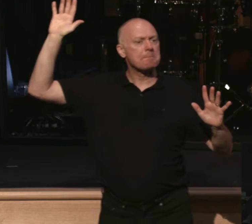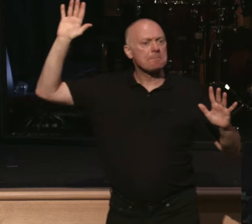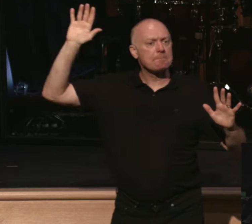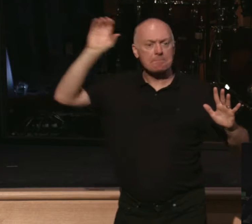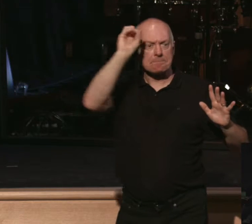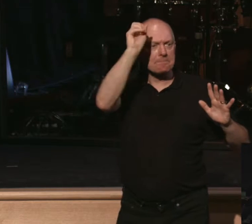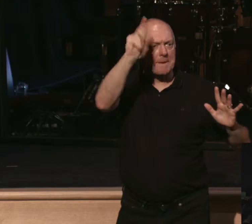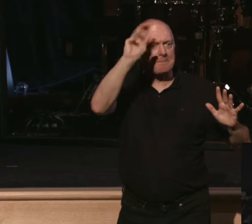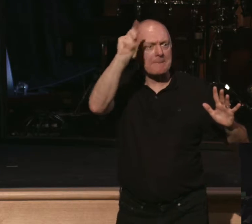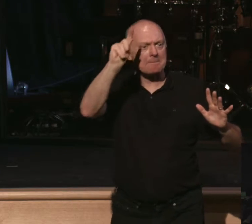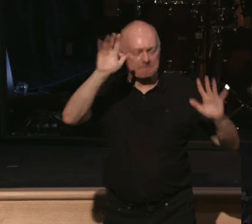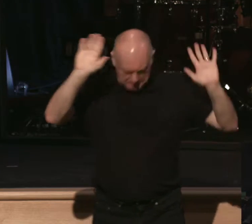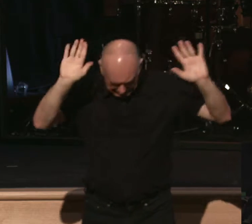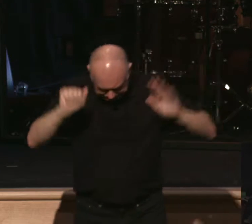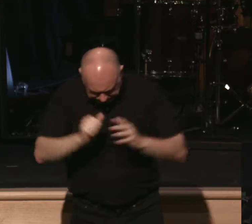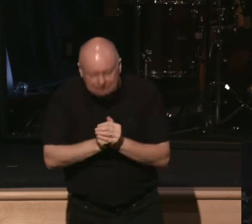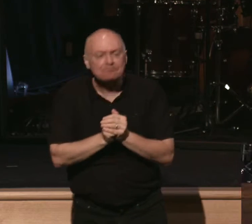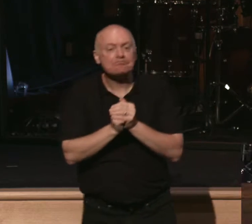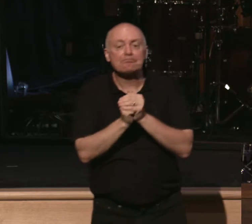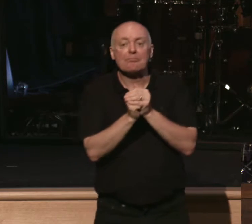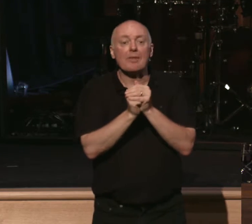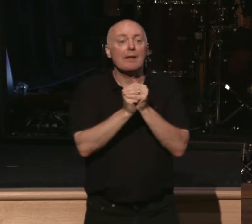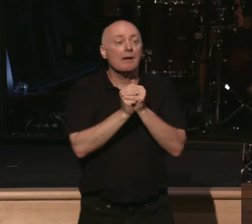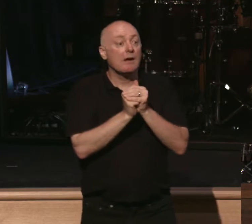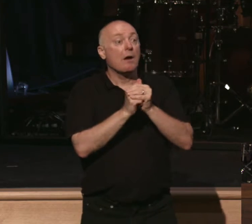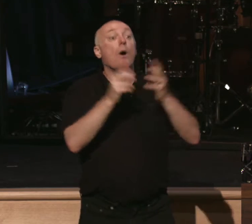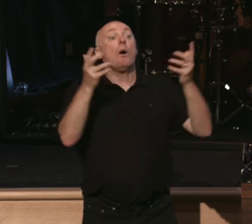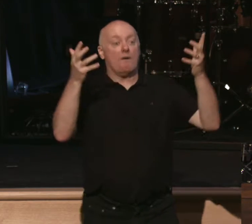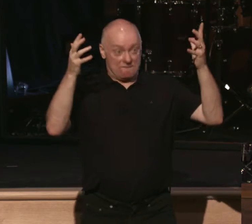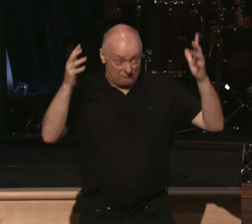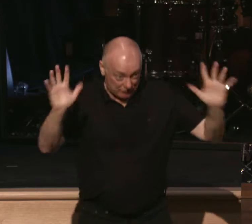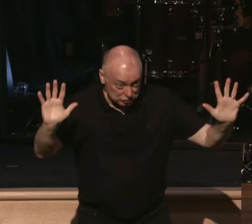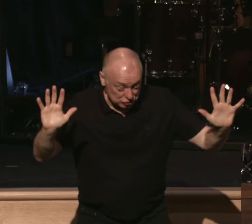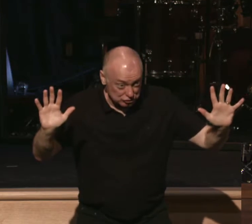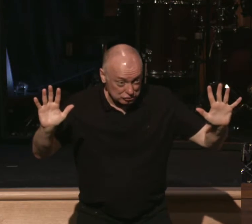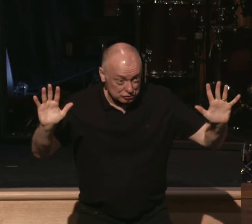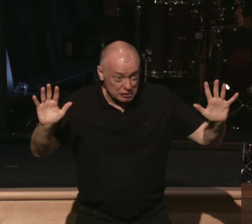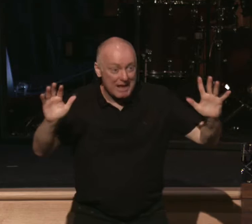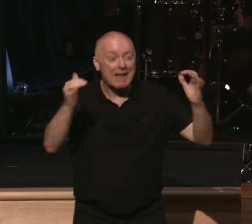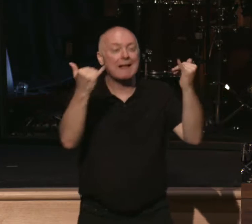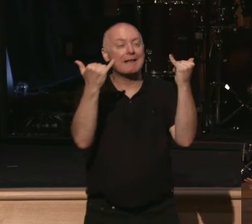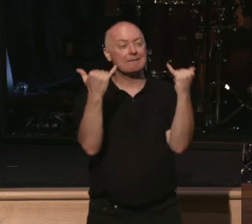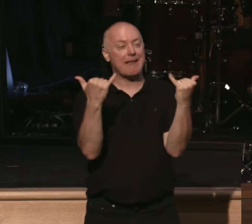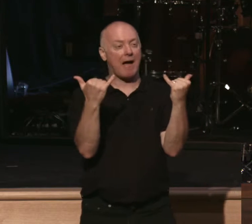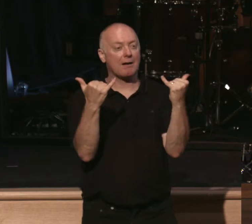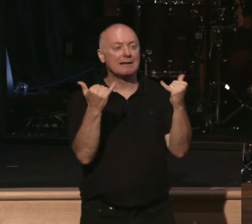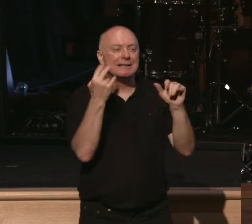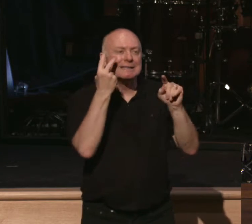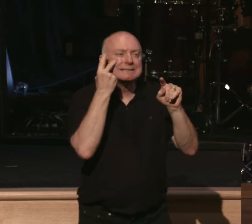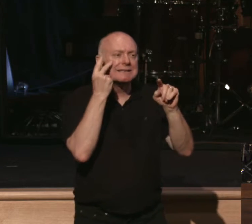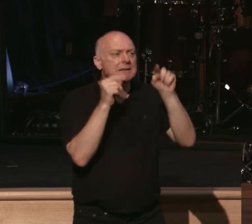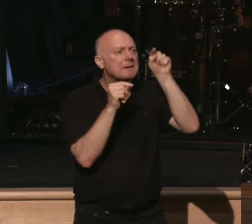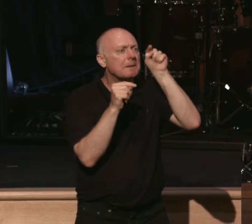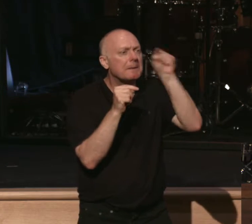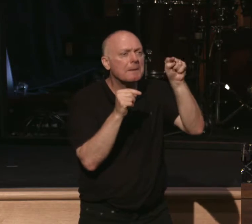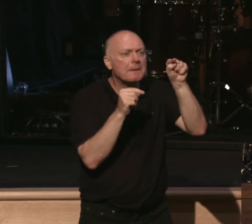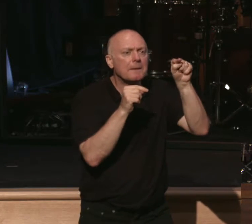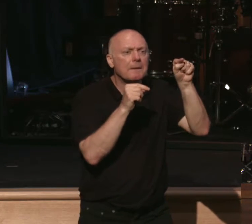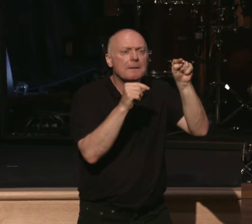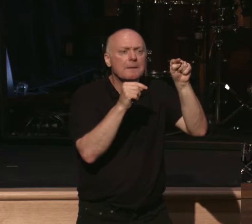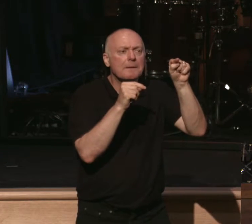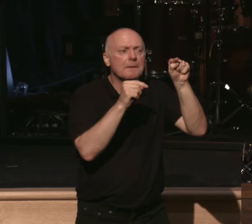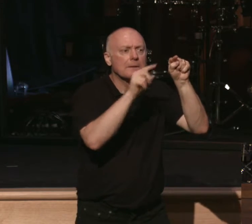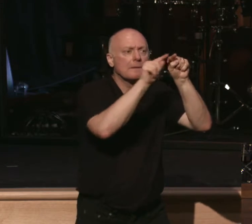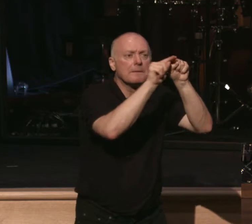Yeah? Okay. Okay, great. Once you have that, I want you to look across the page and you'll see another heading that